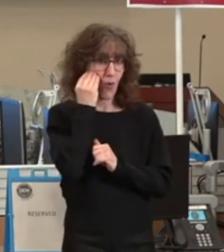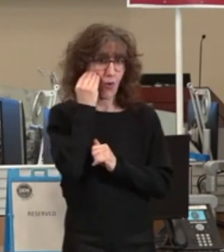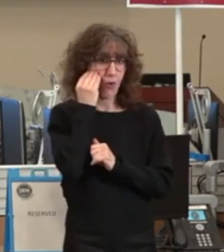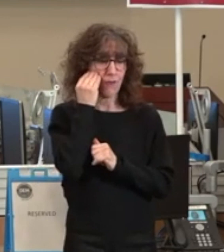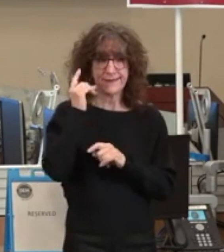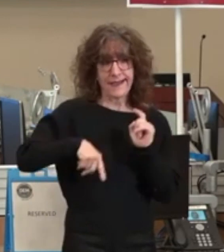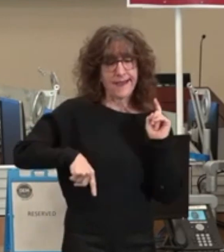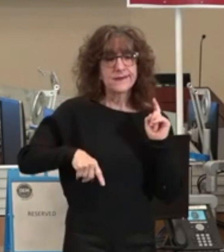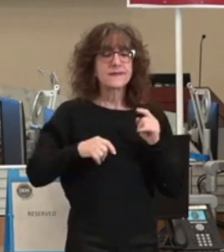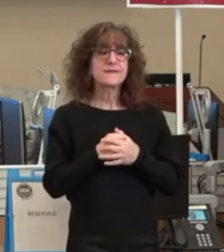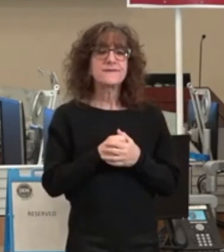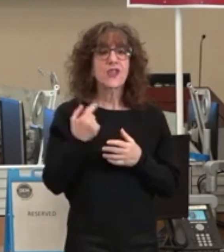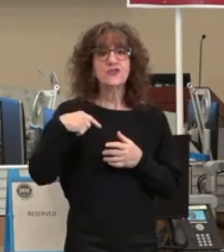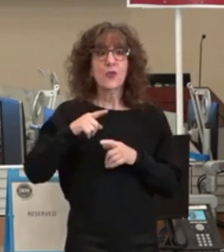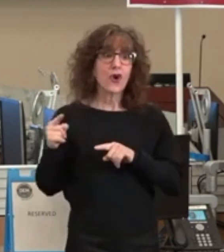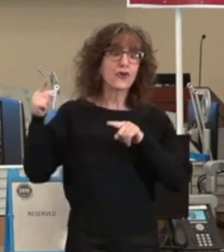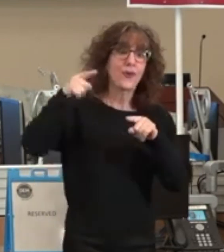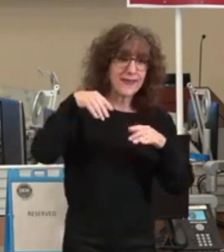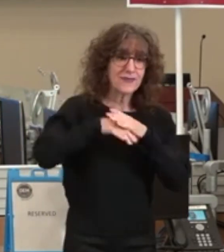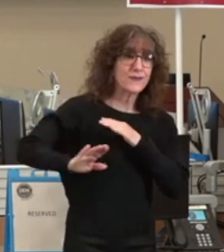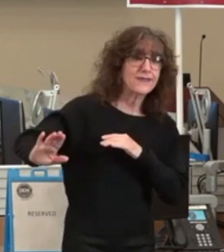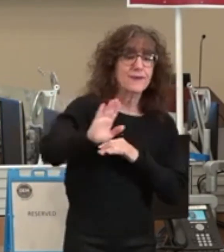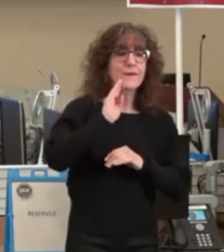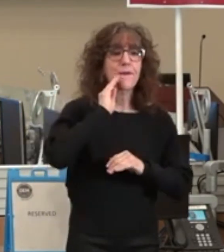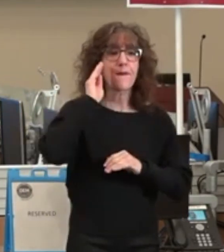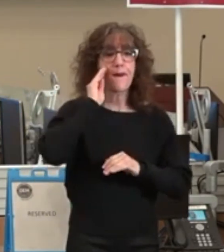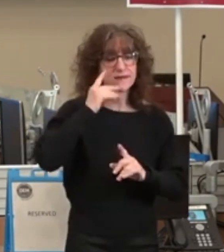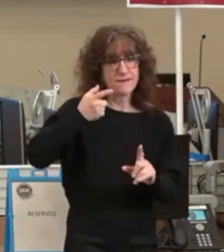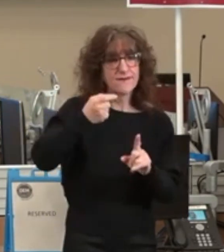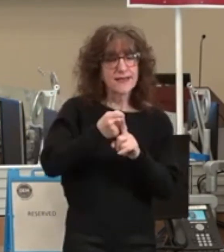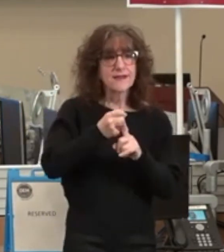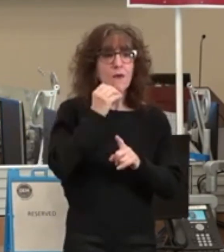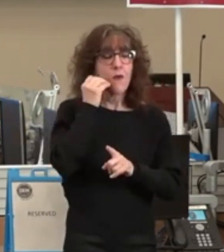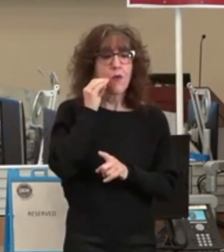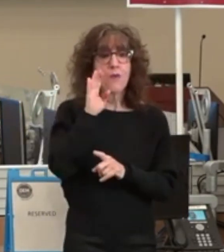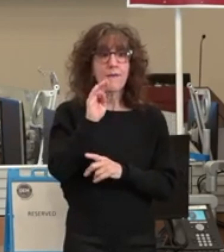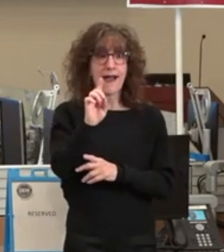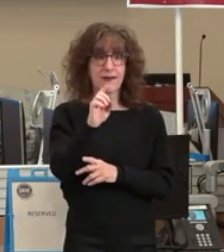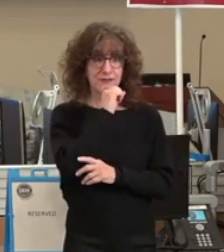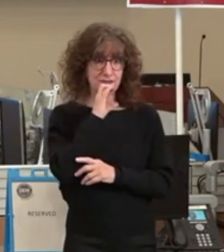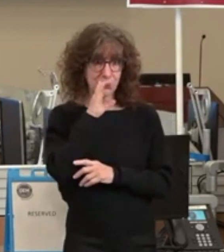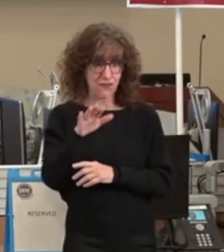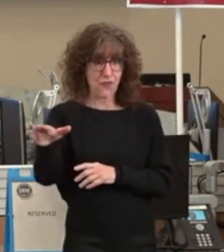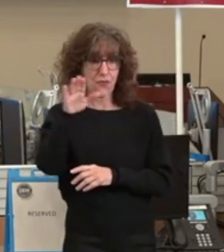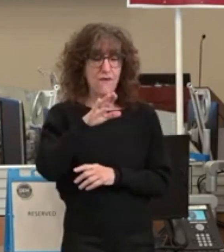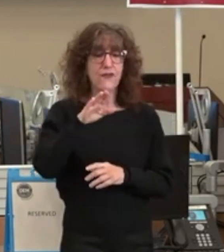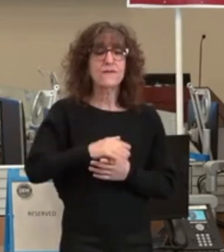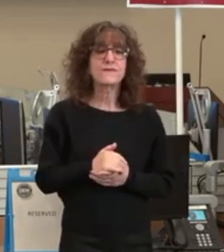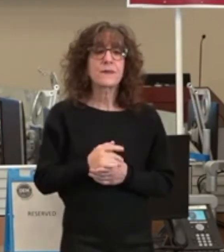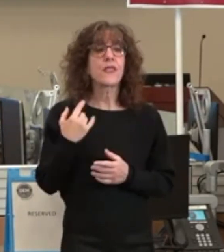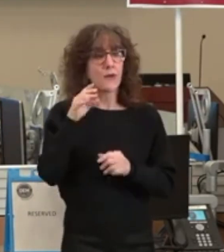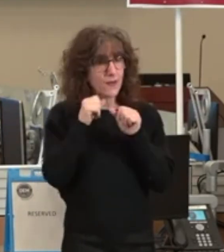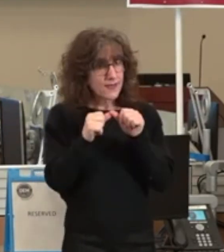out of their homes. And so we're actually going into the homes and vaccinating our homebound seniors across the county as well. We